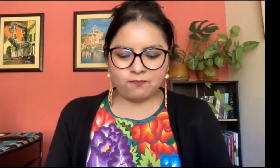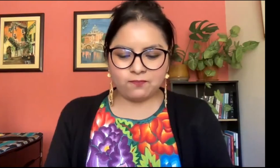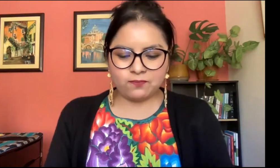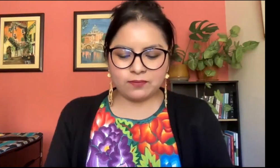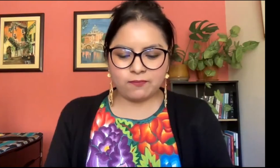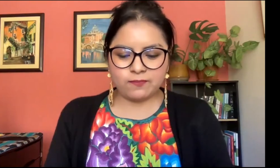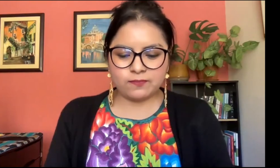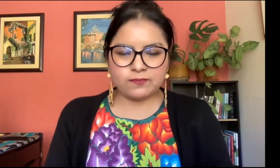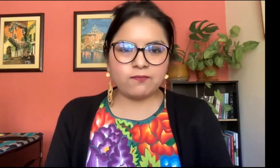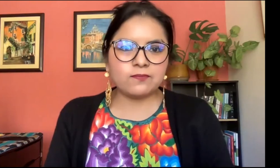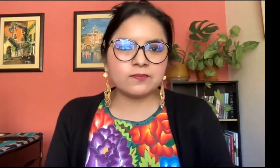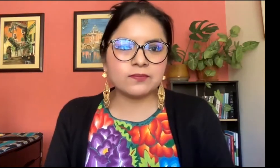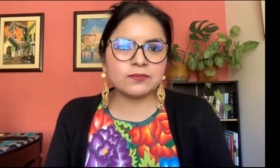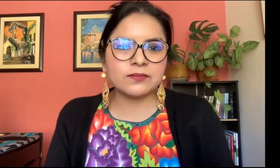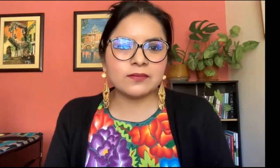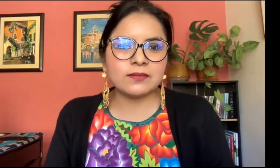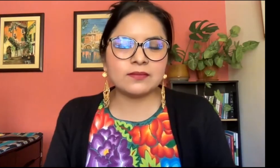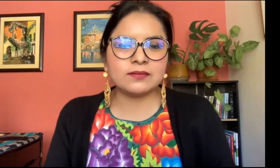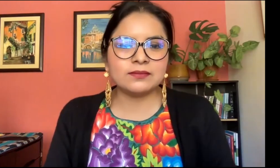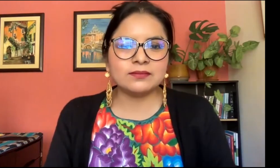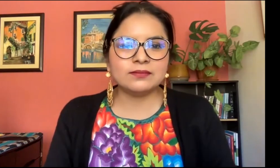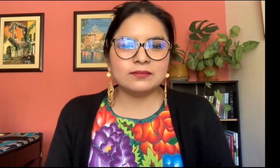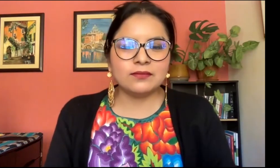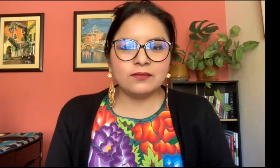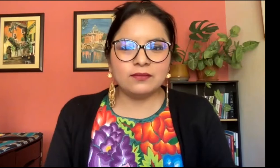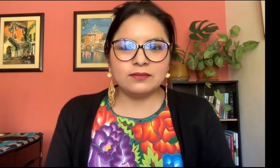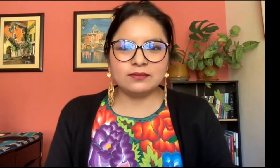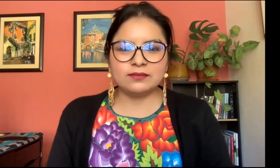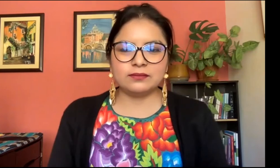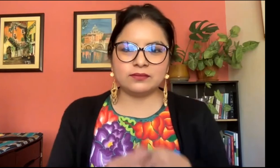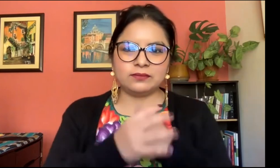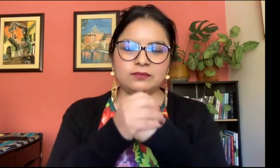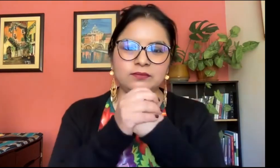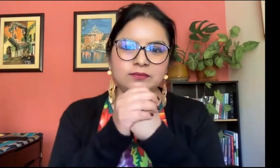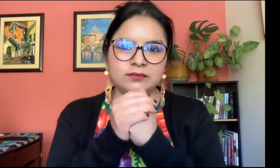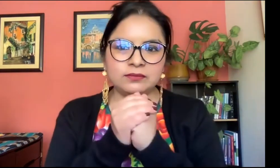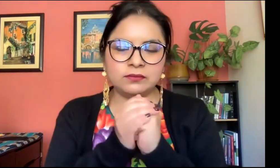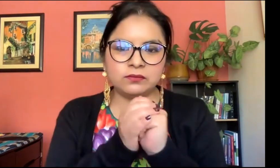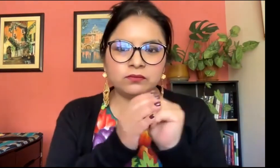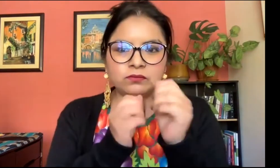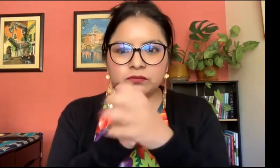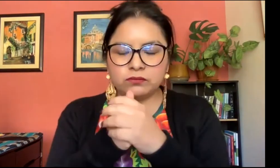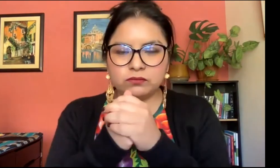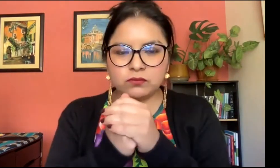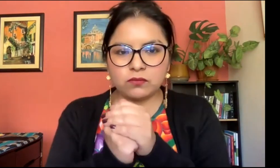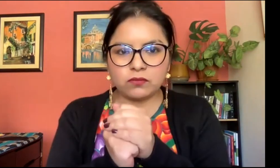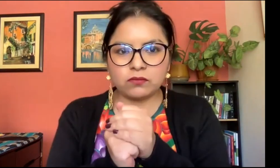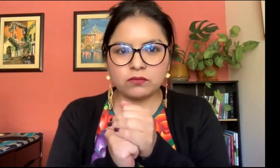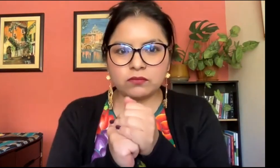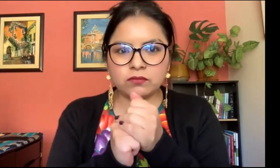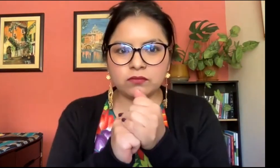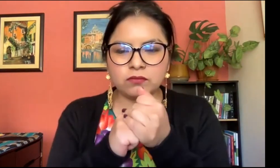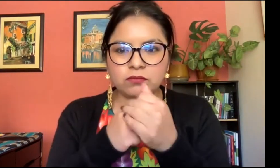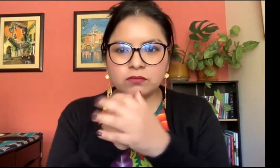very useful to support this process. There are two other areas that I would like to mention, and they have to do with indigenous